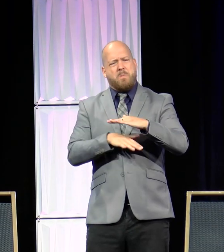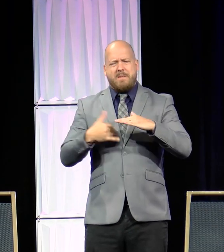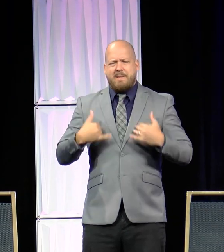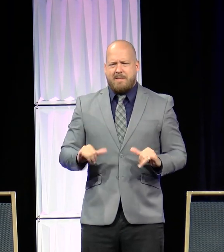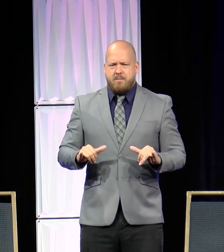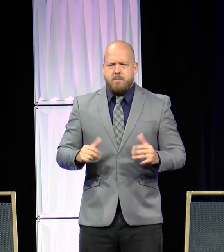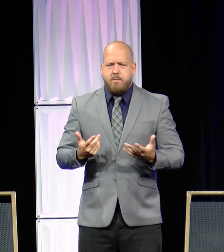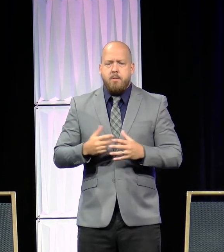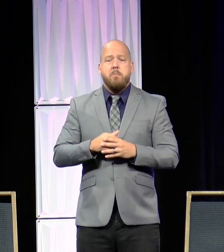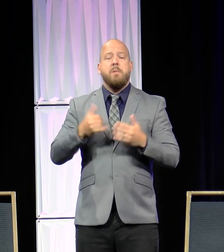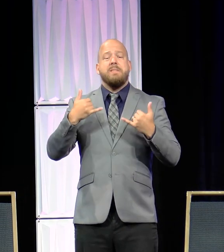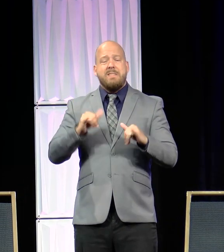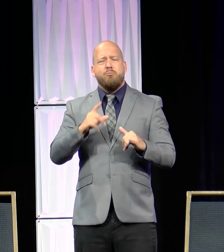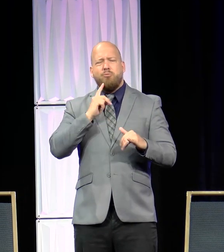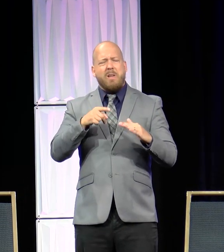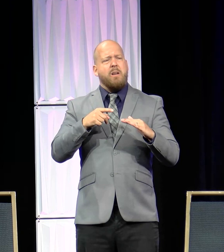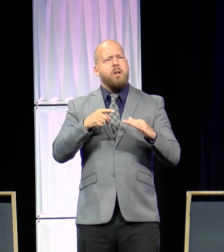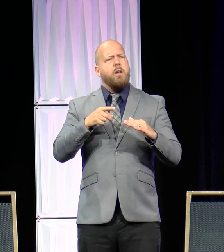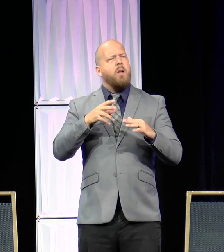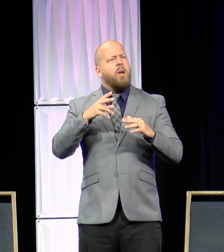men accountable.